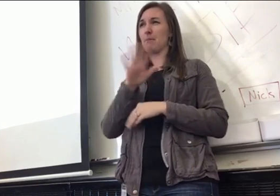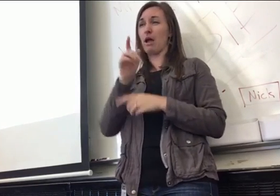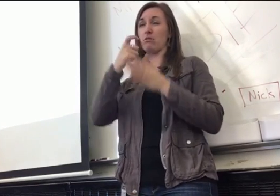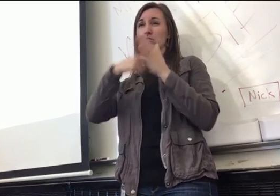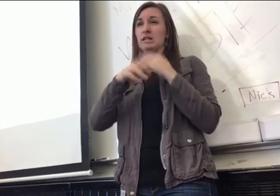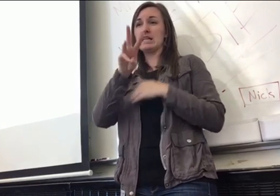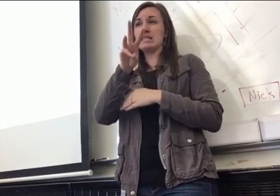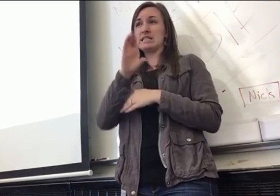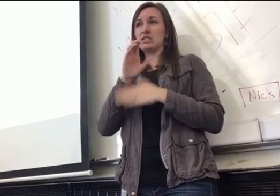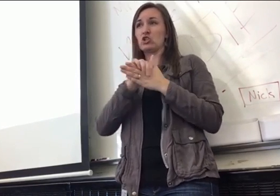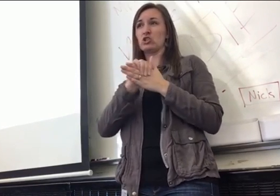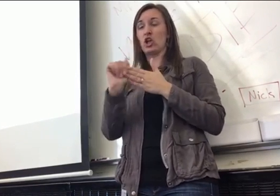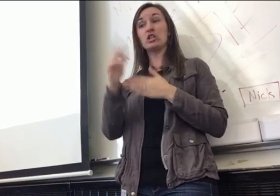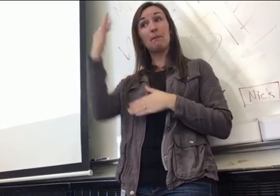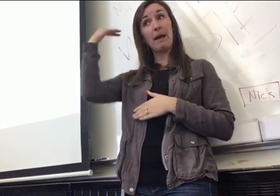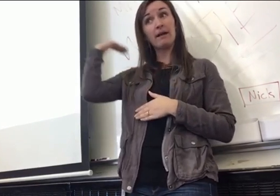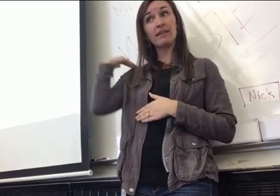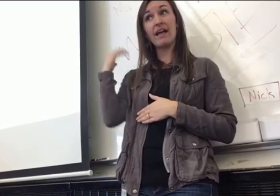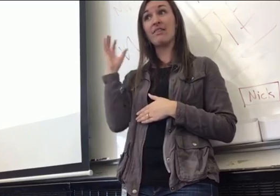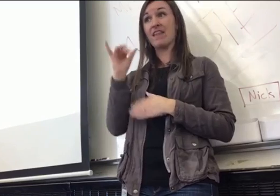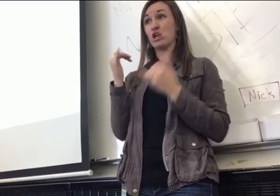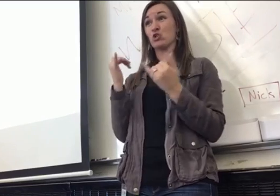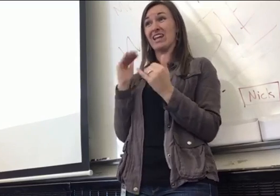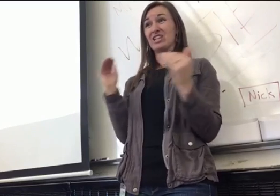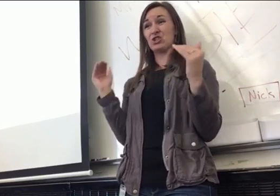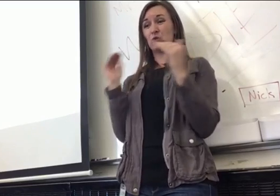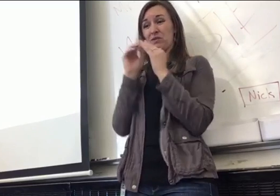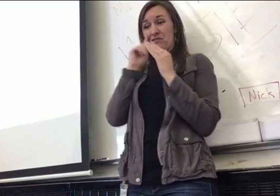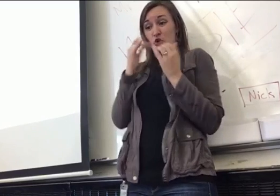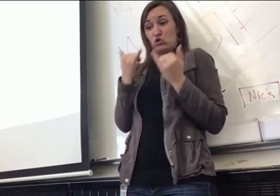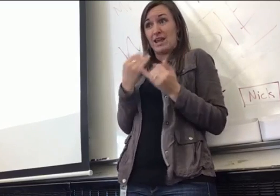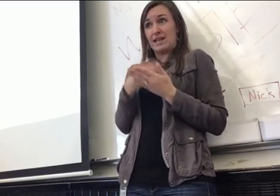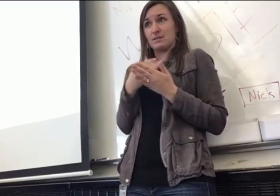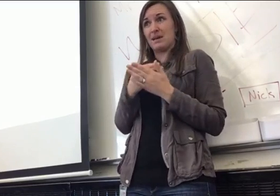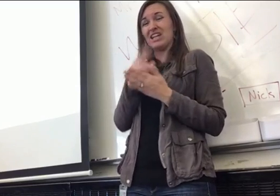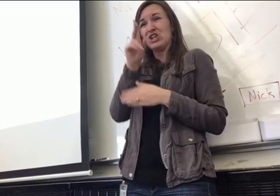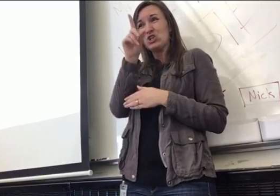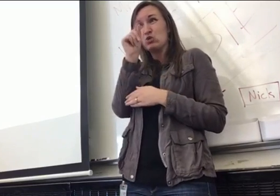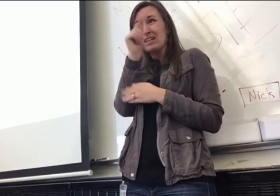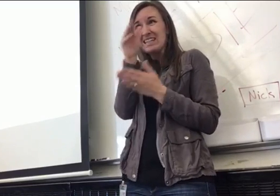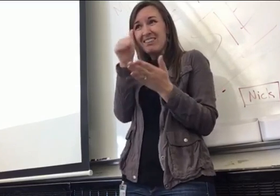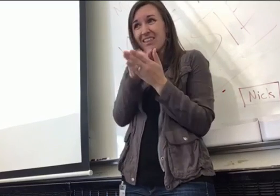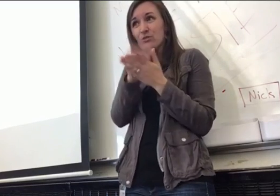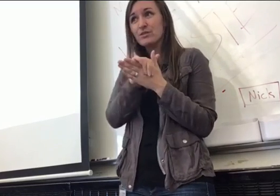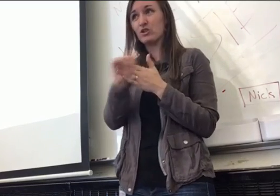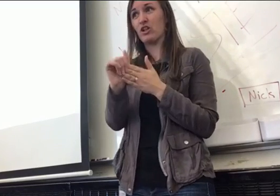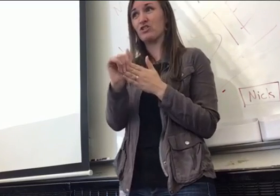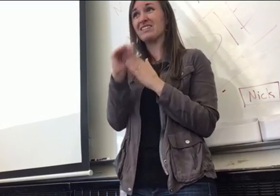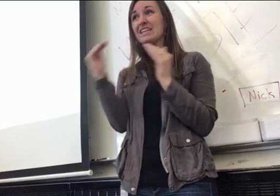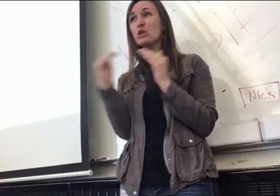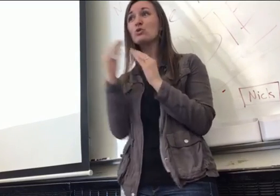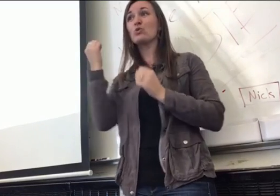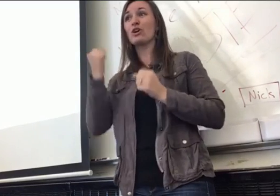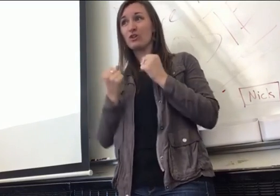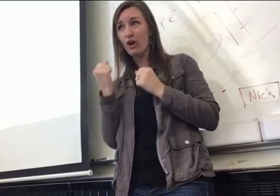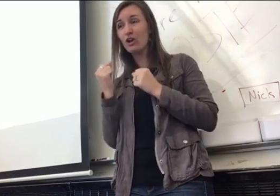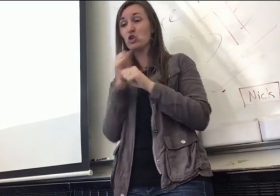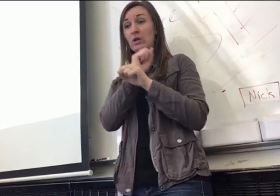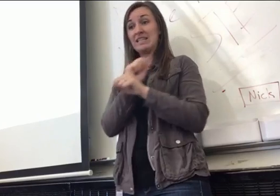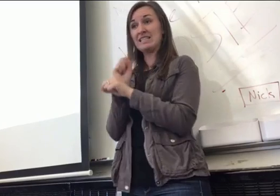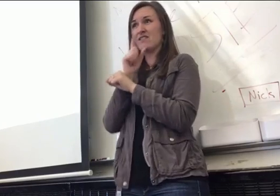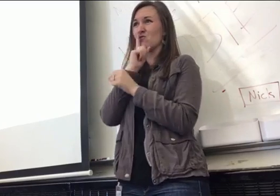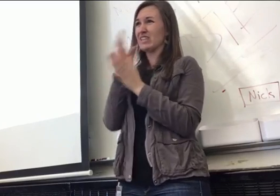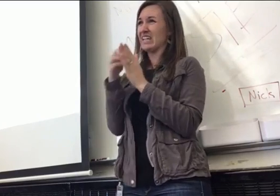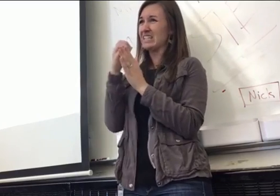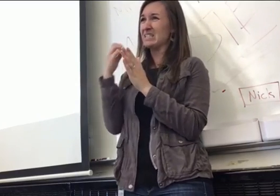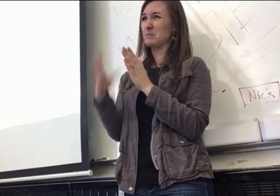in back then's money. That's the equivalent today of $20,000. That's the worth of a car. Slaves were expensive. They